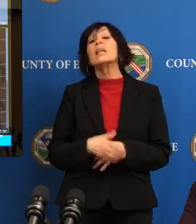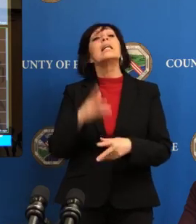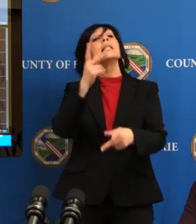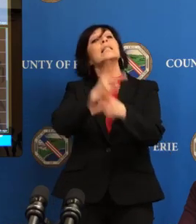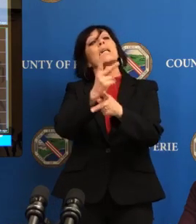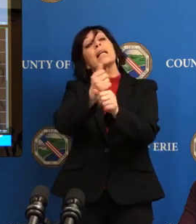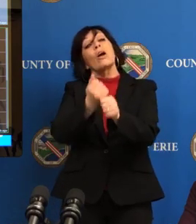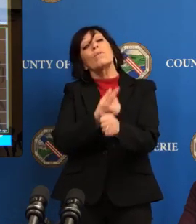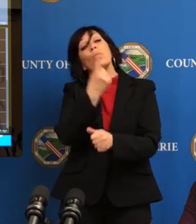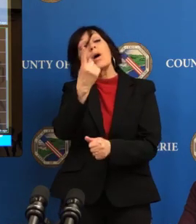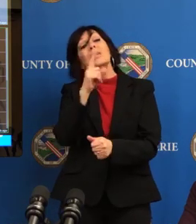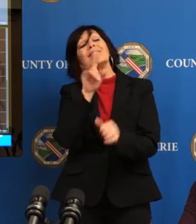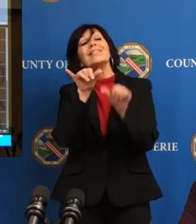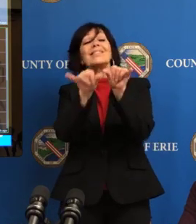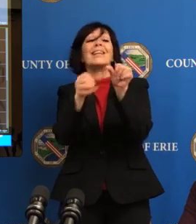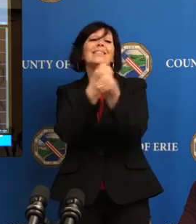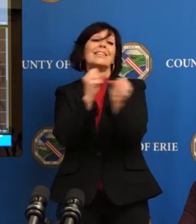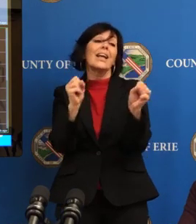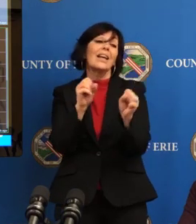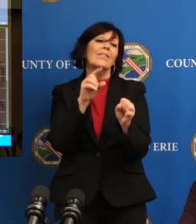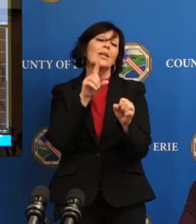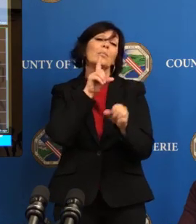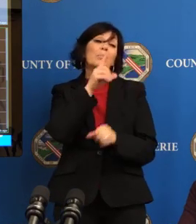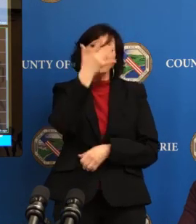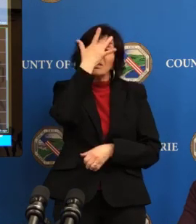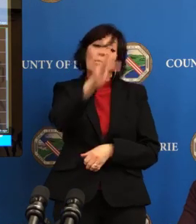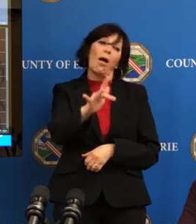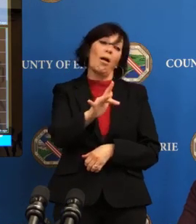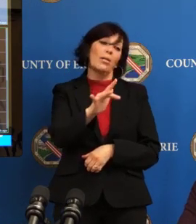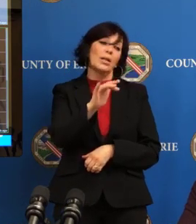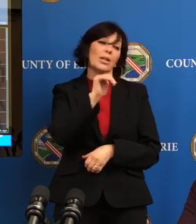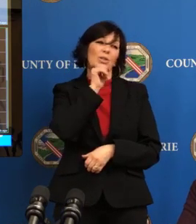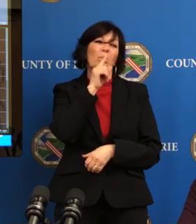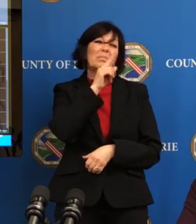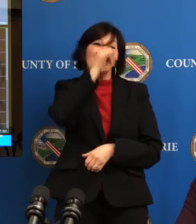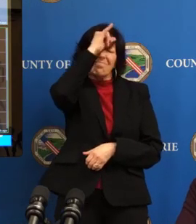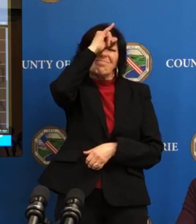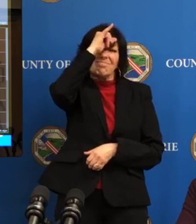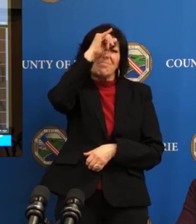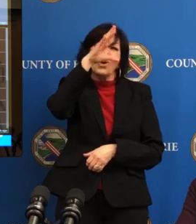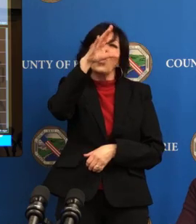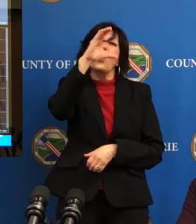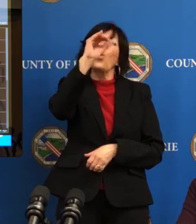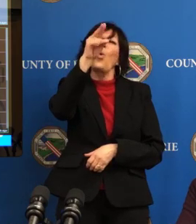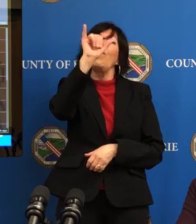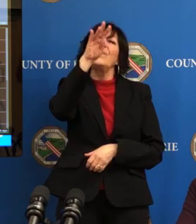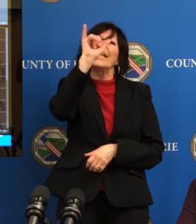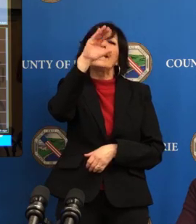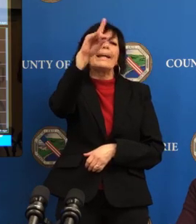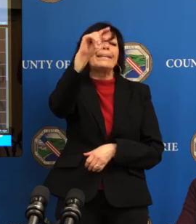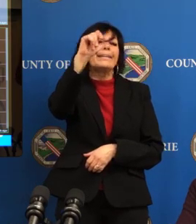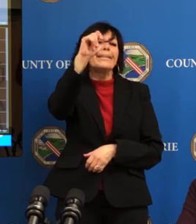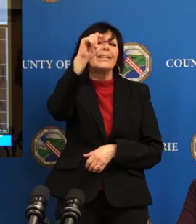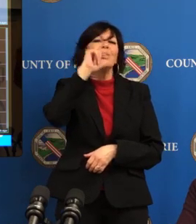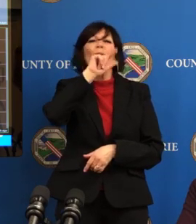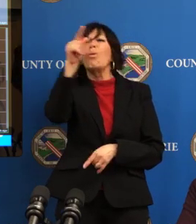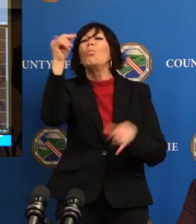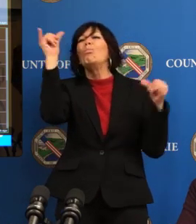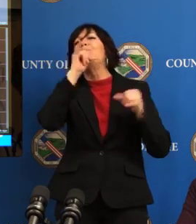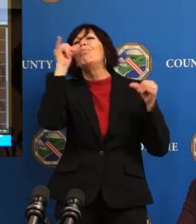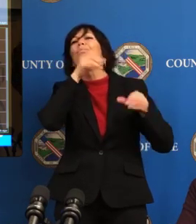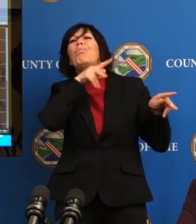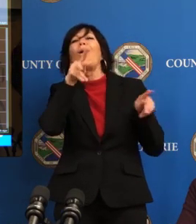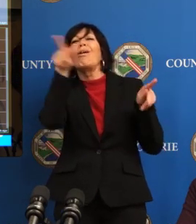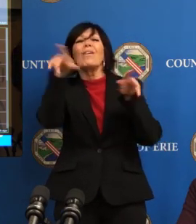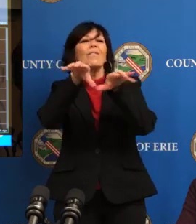care, everyone. Be safe. Be smart. Don't be a COVIDiot. Don't go out there and party in your friend's house. You're only going